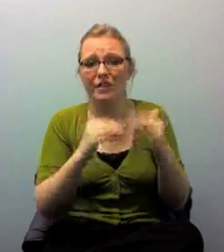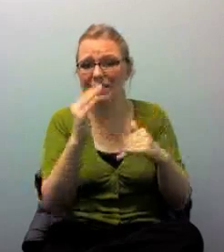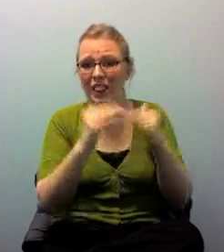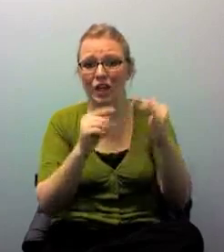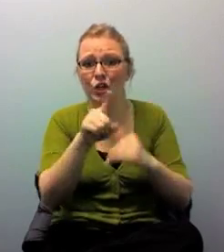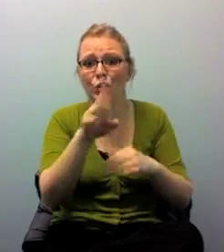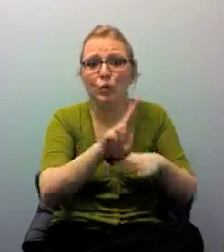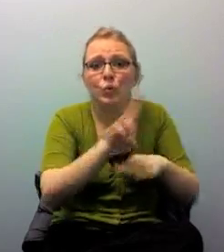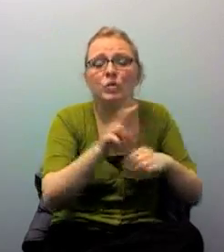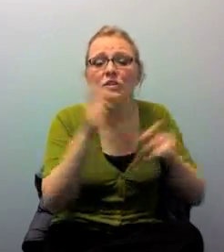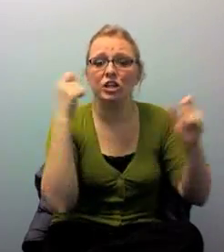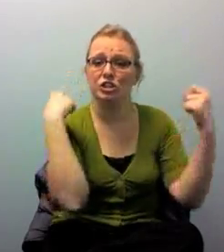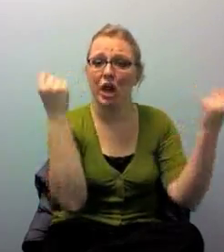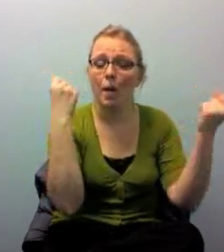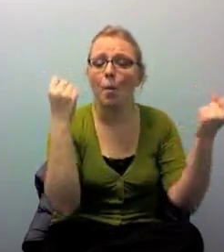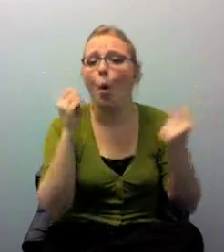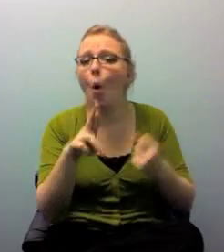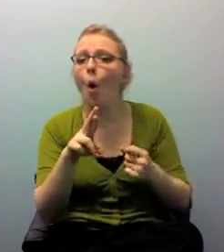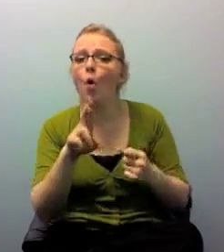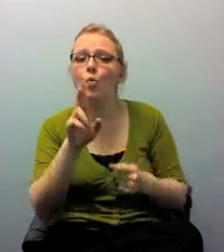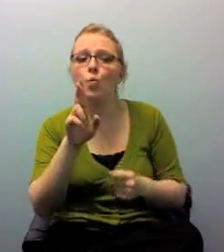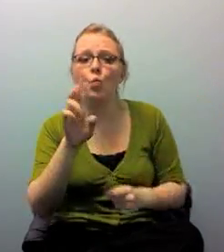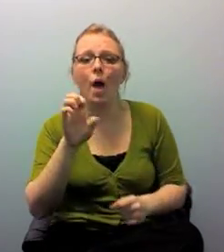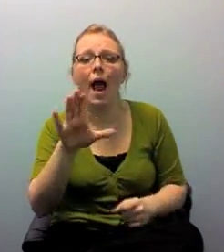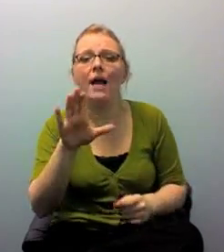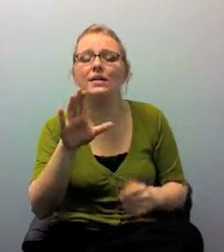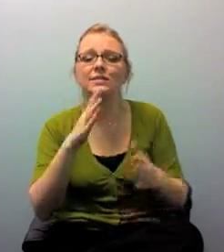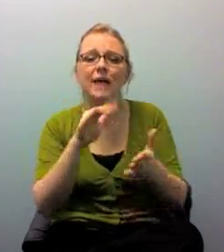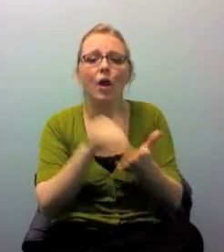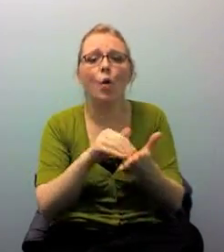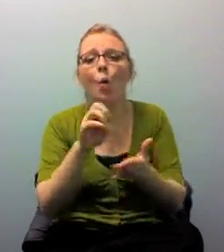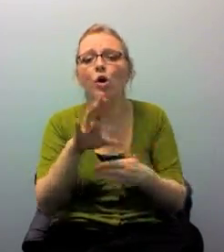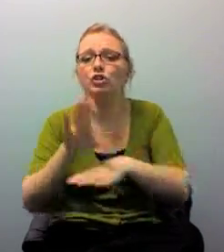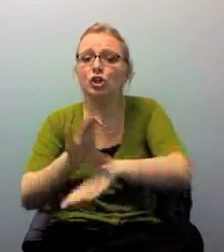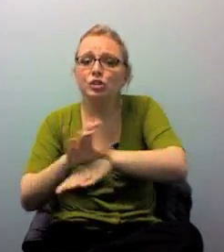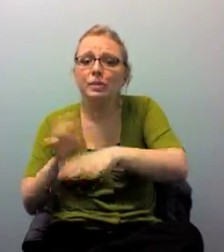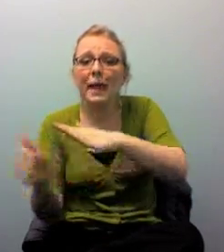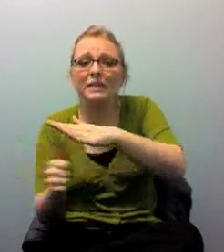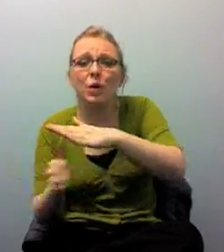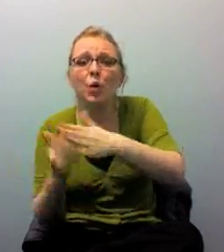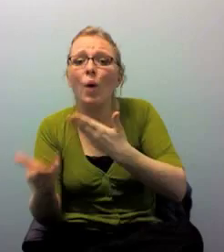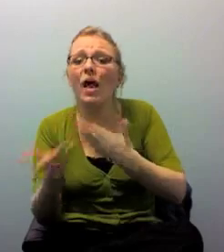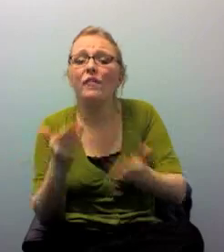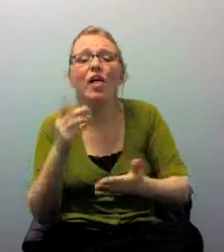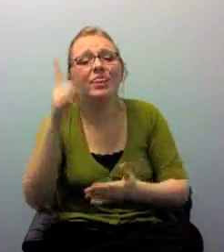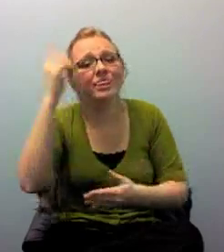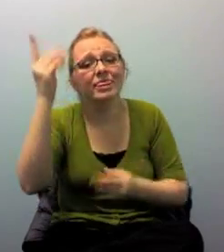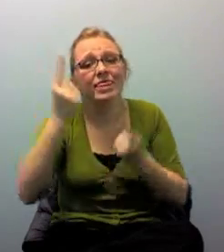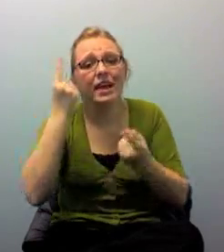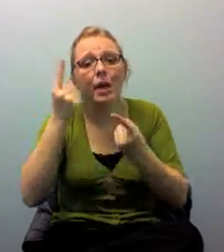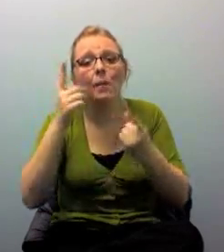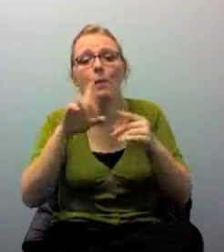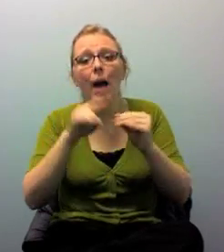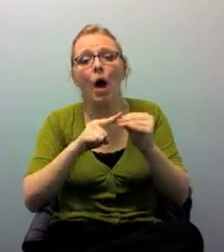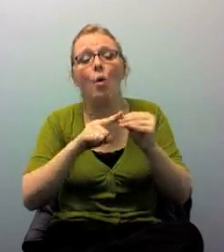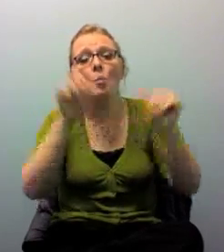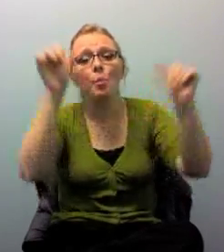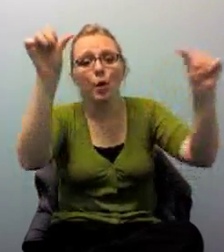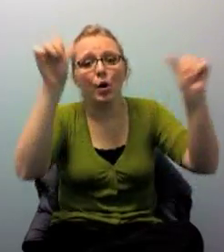gymnasium or a recreational community center, a church basement, or whatever, think about putting up posters around the room. It